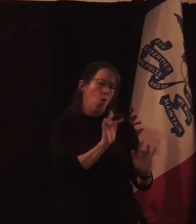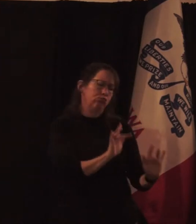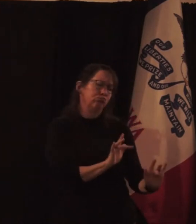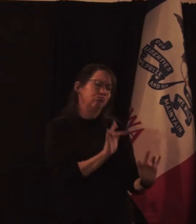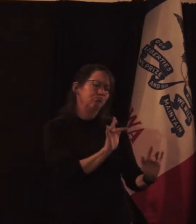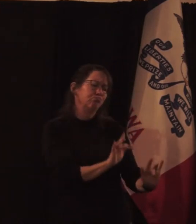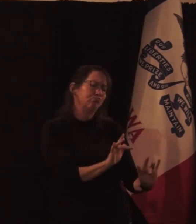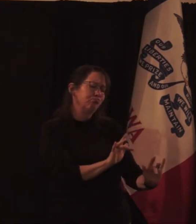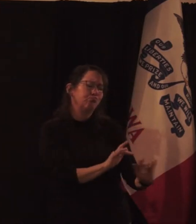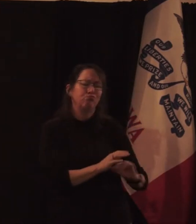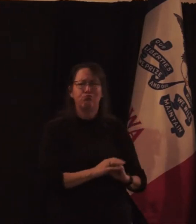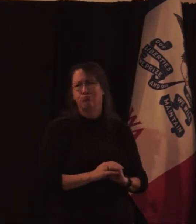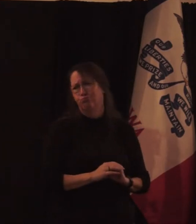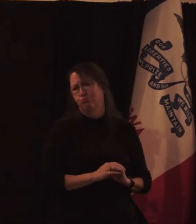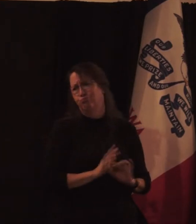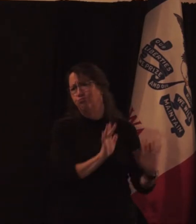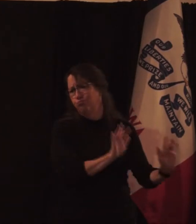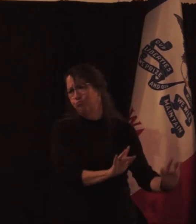sympathy.